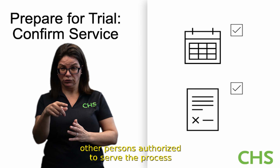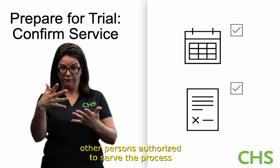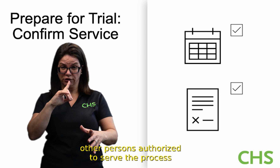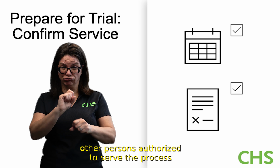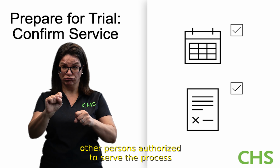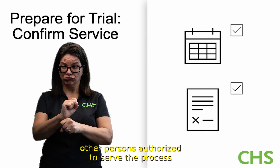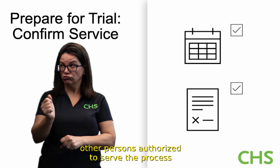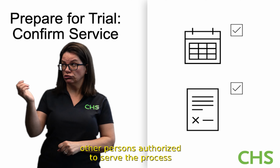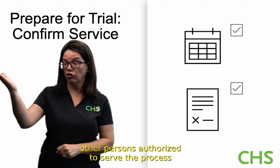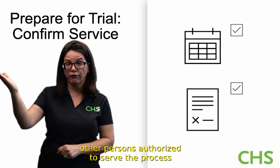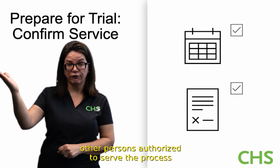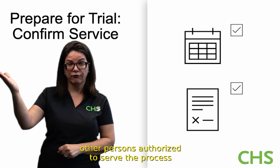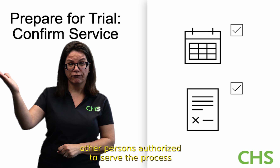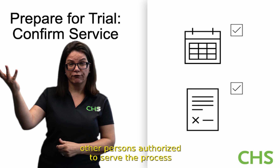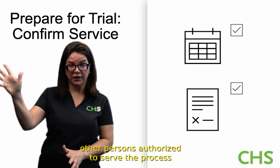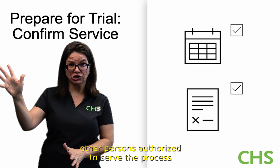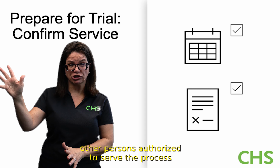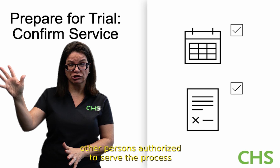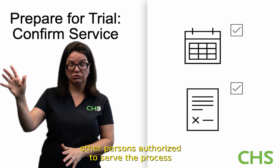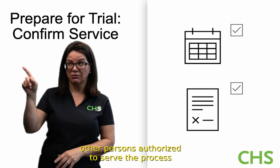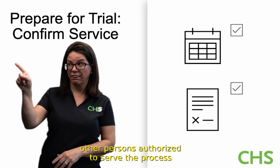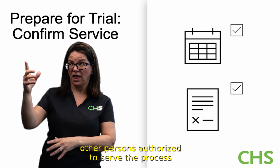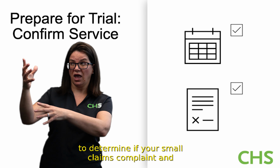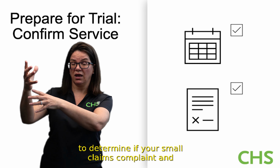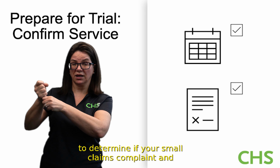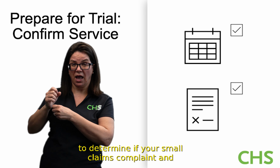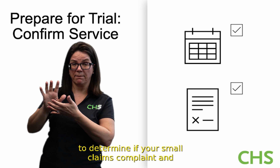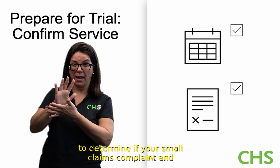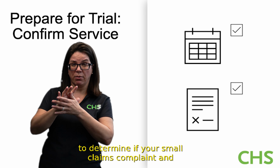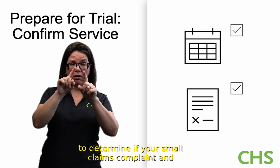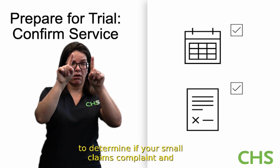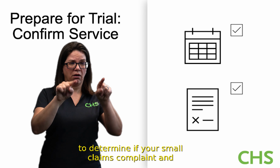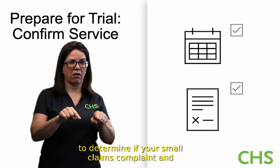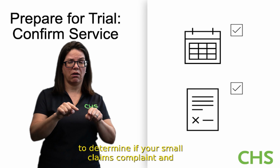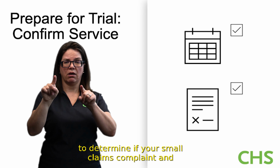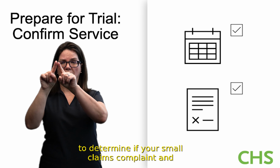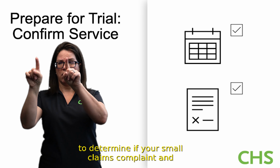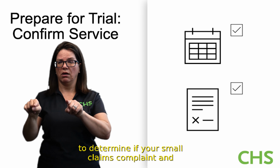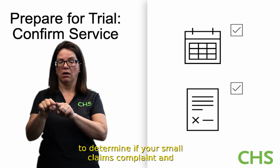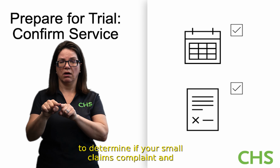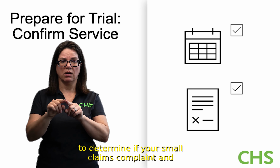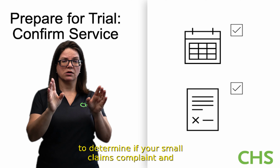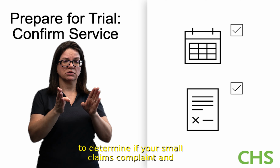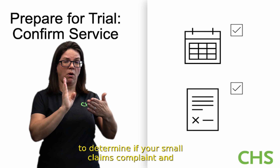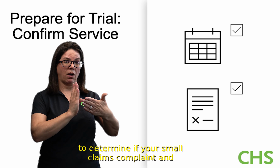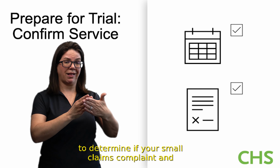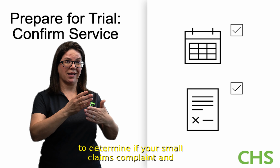determine if your small claims complaint and summons were served to the defendant.